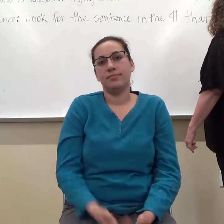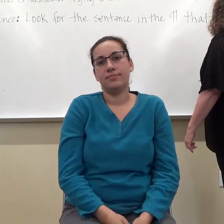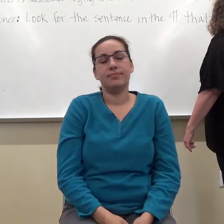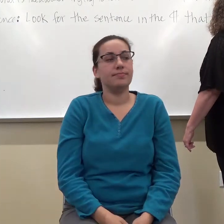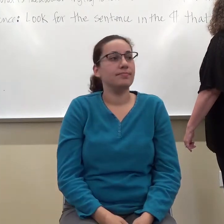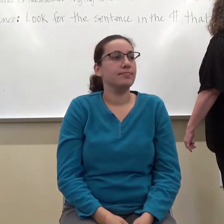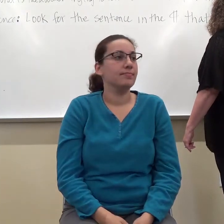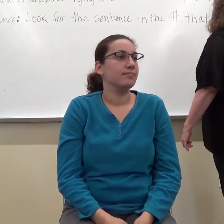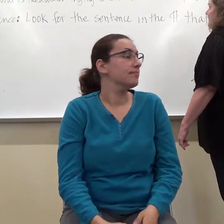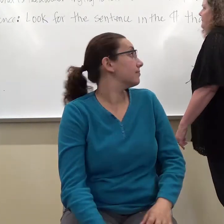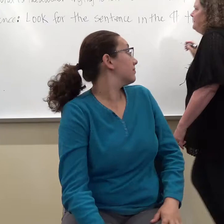closest